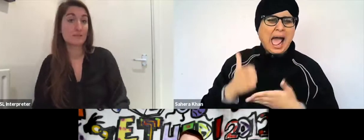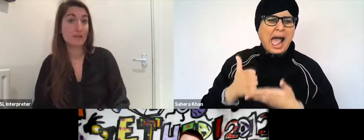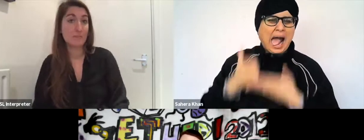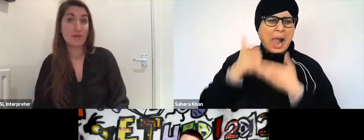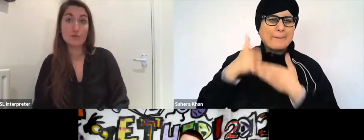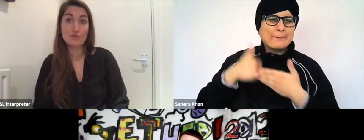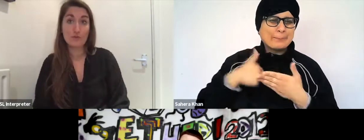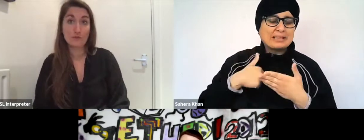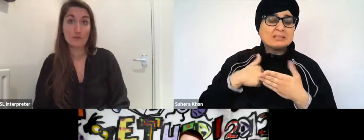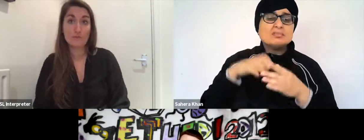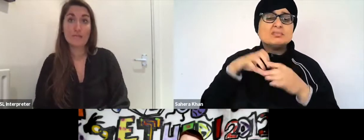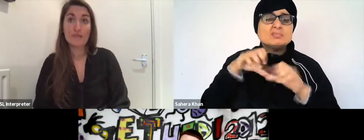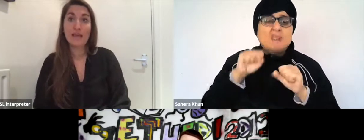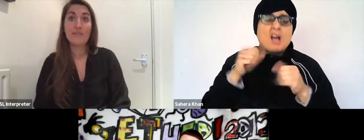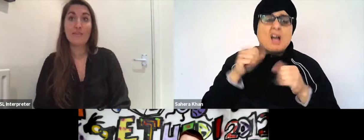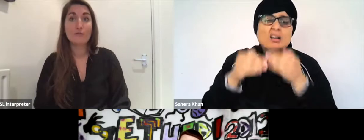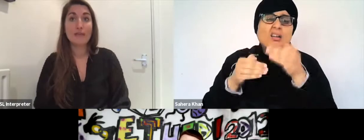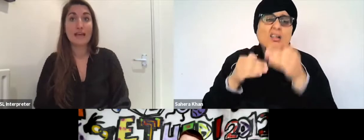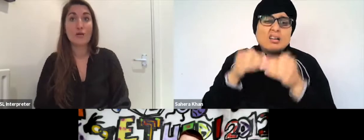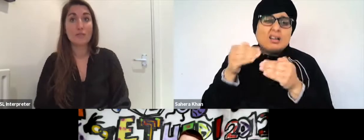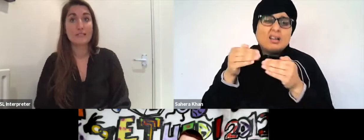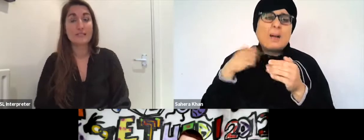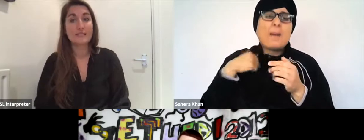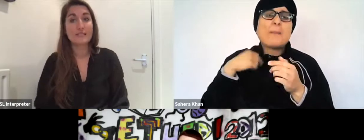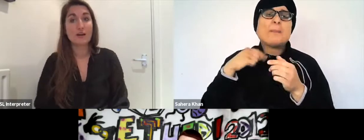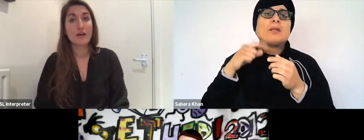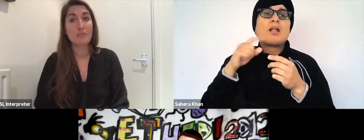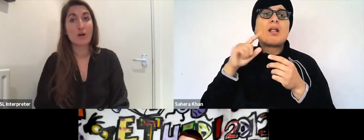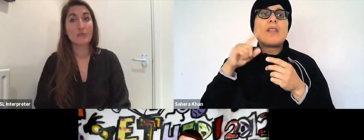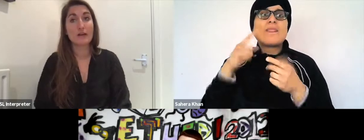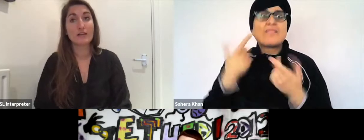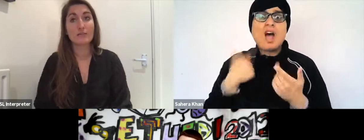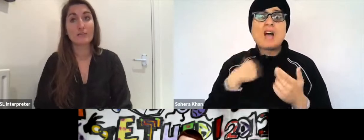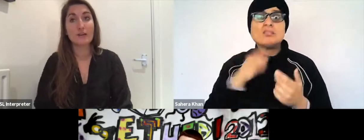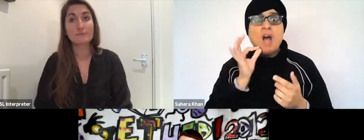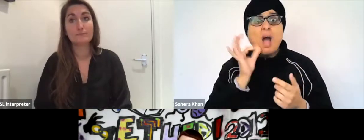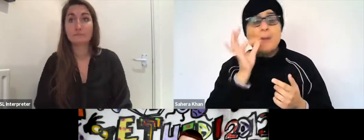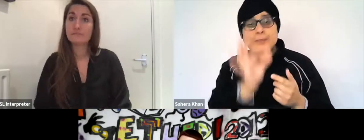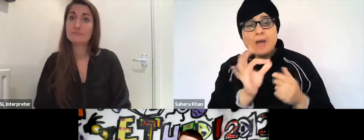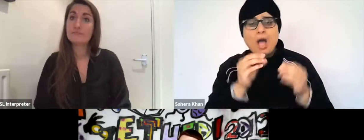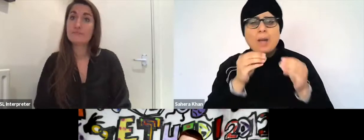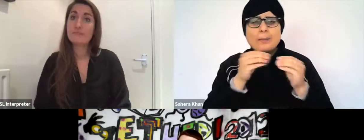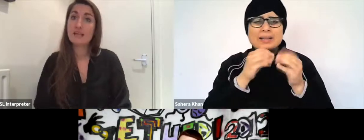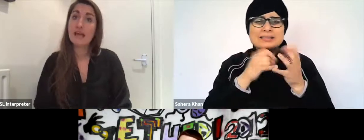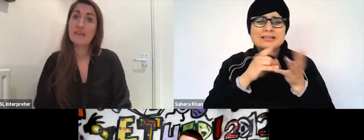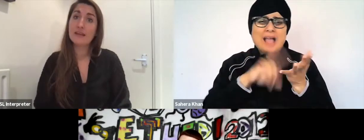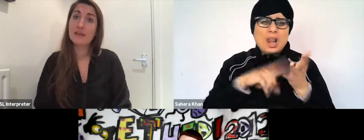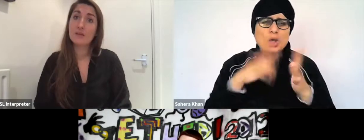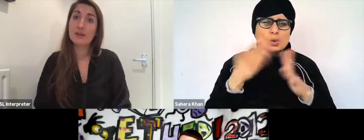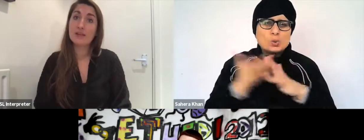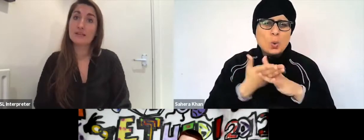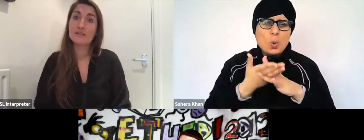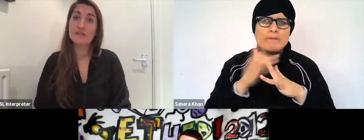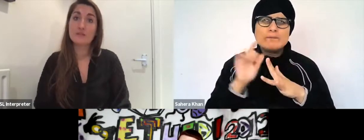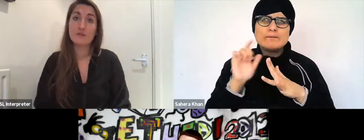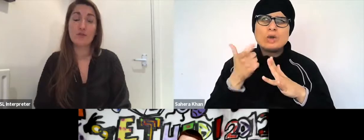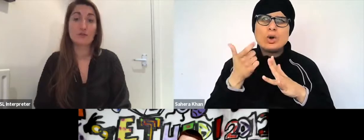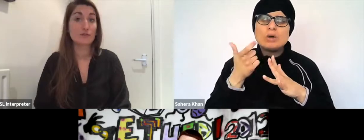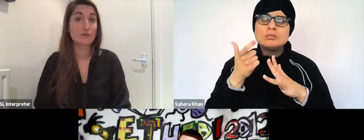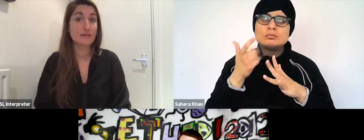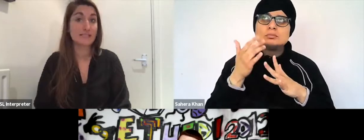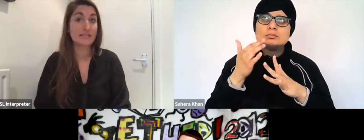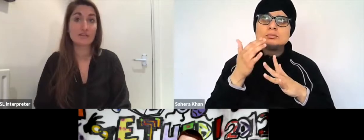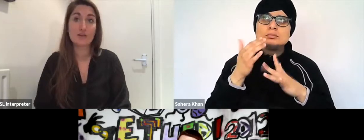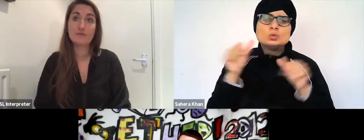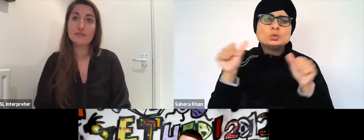I had to make my own short film, and that really helped me to start that part of my career. And then I applied